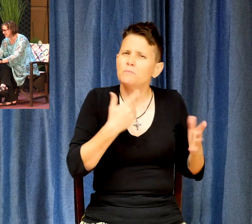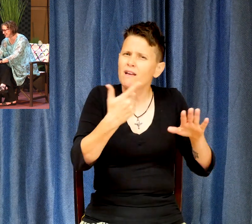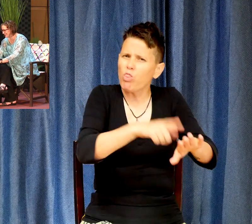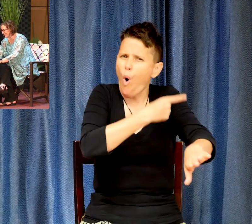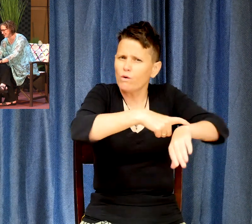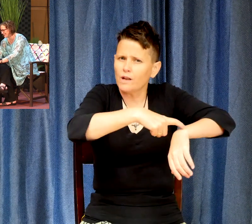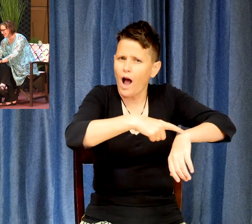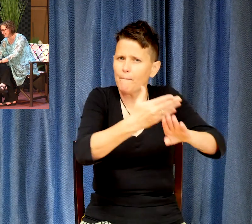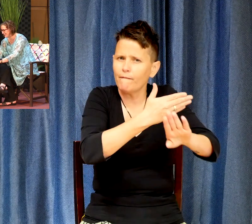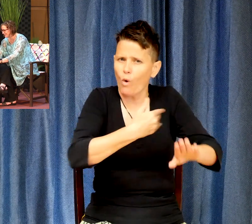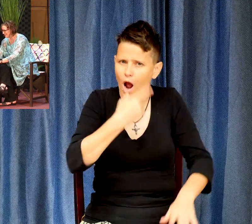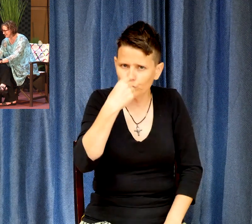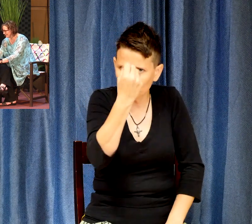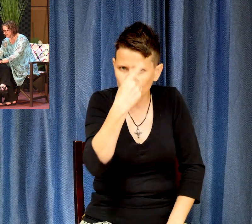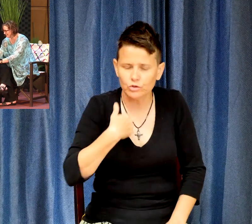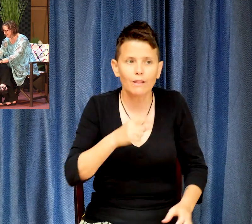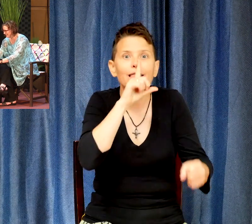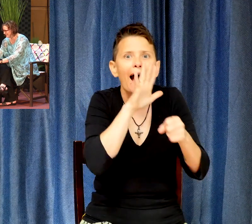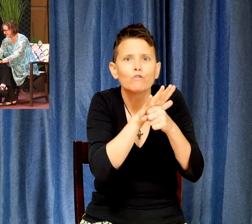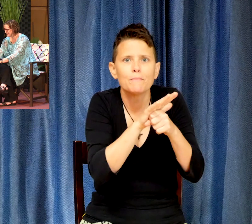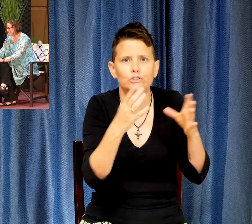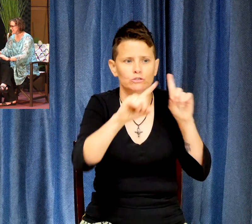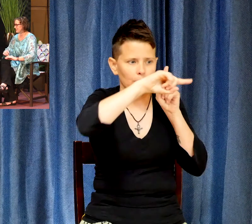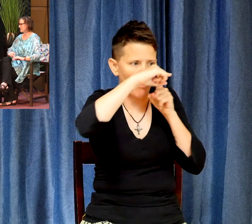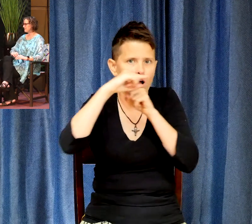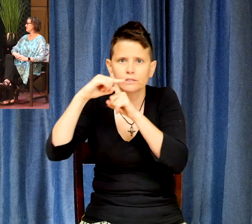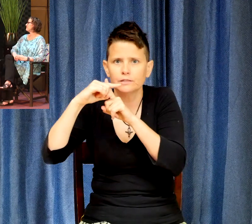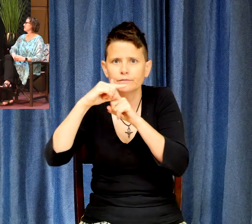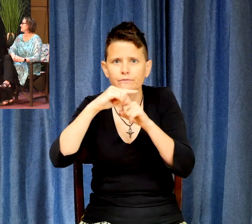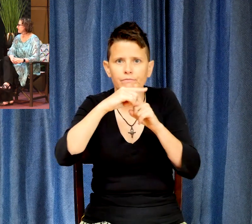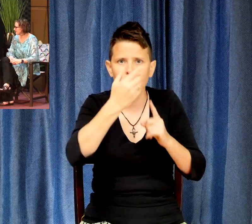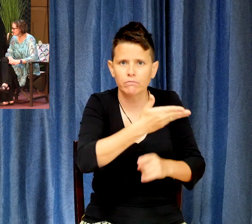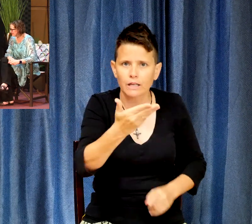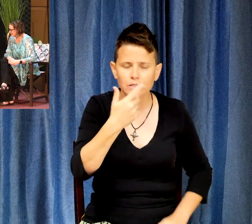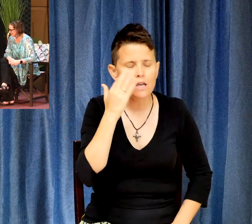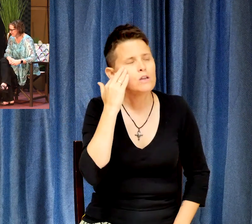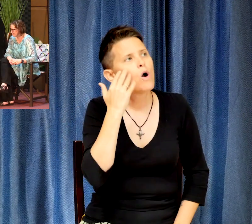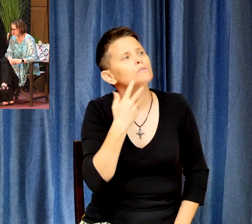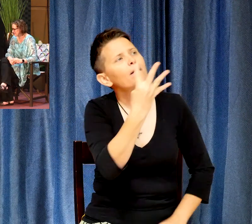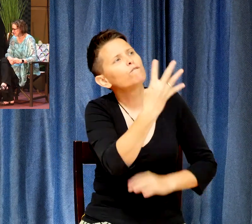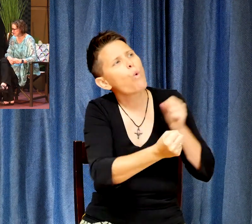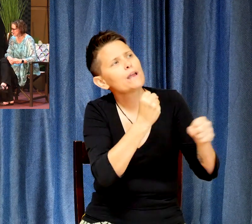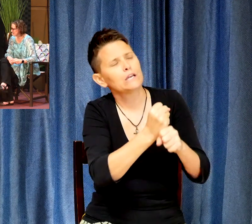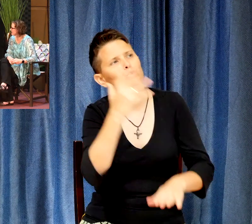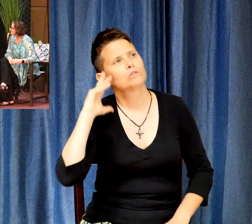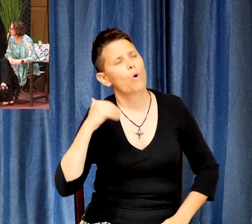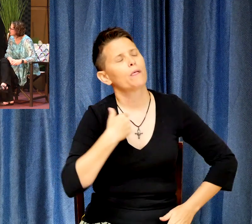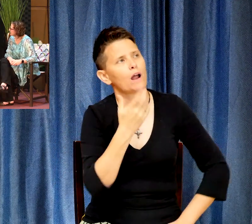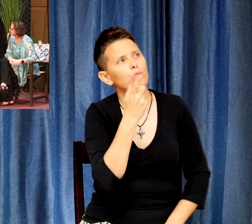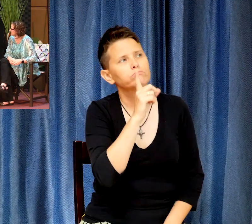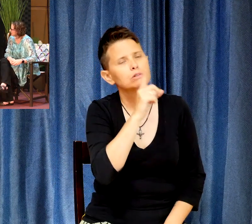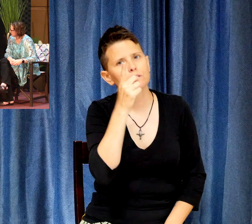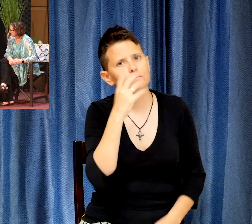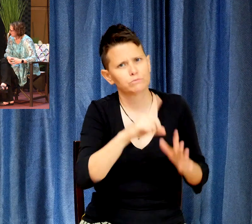new age, new thought 101. And it wasn't until probably about 4 years ago that I kind of got on the bandwagon. Of